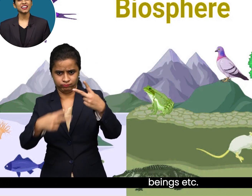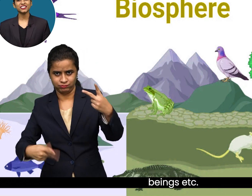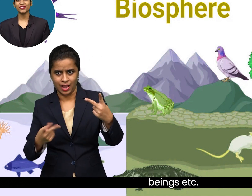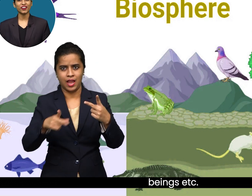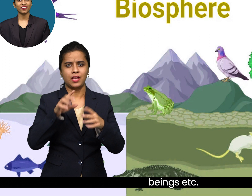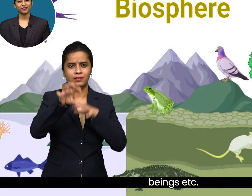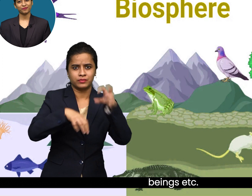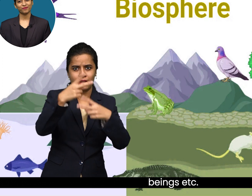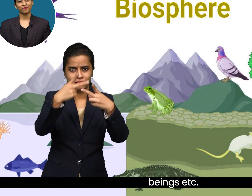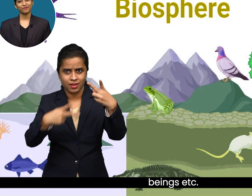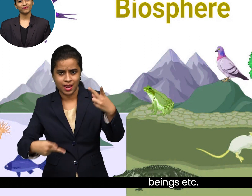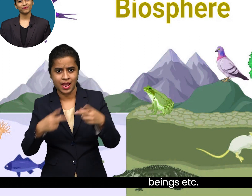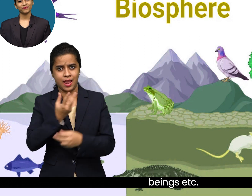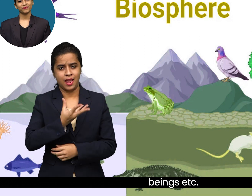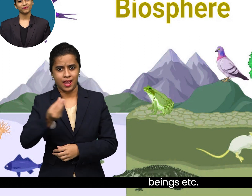beings, etc.,